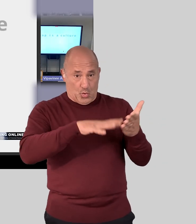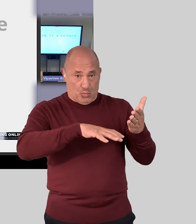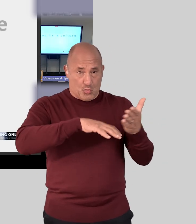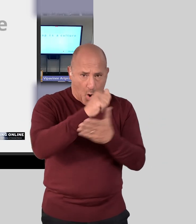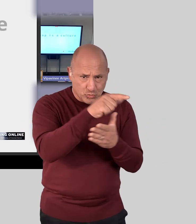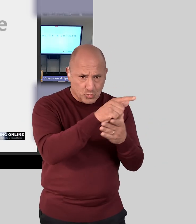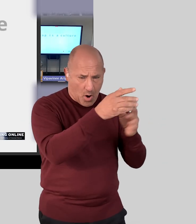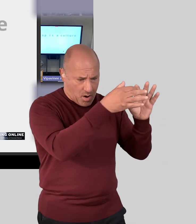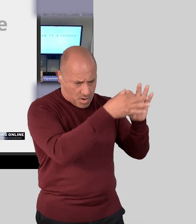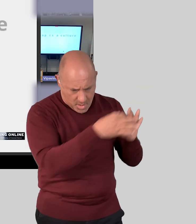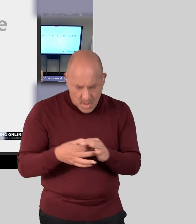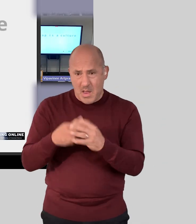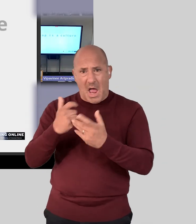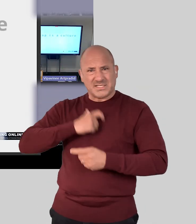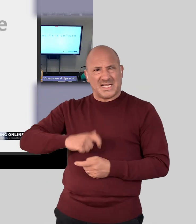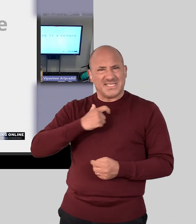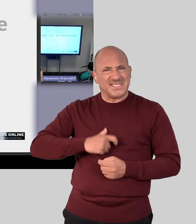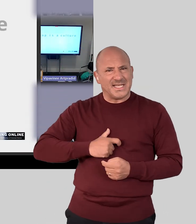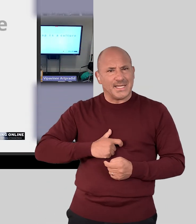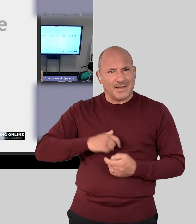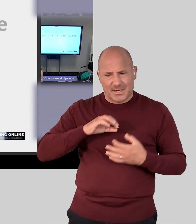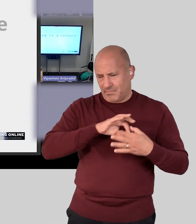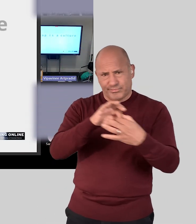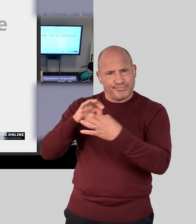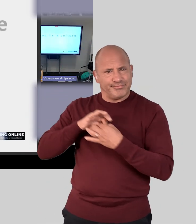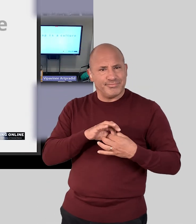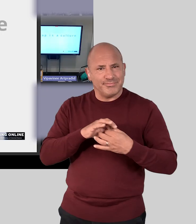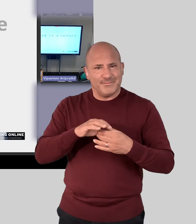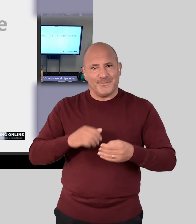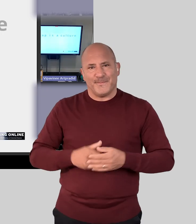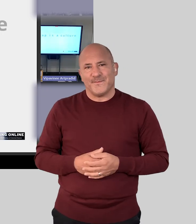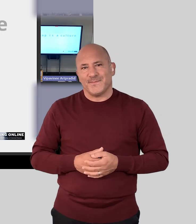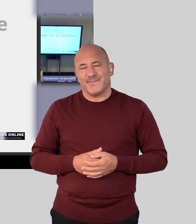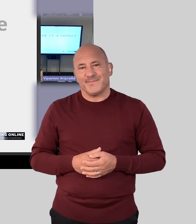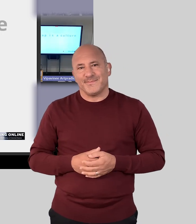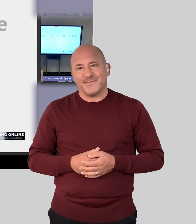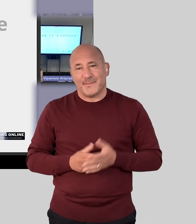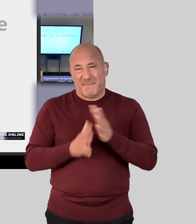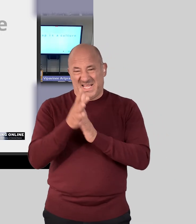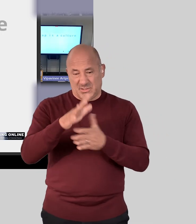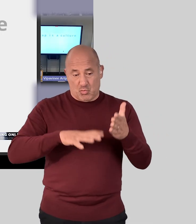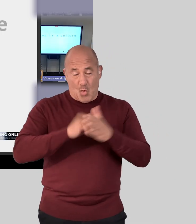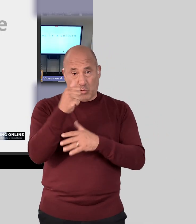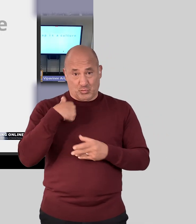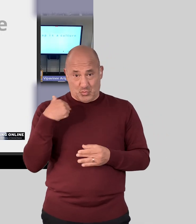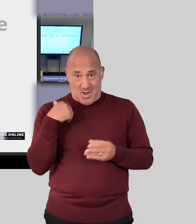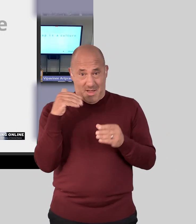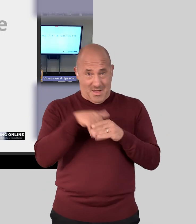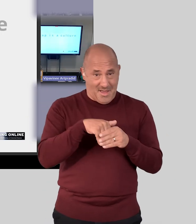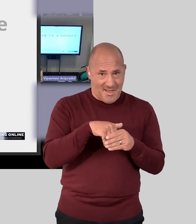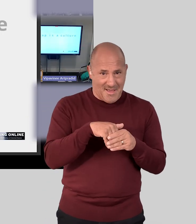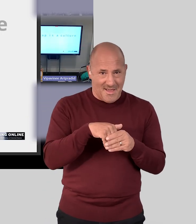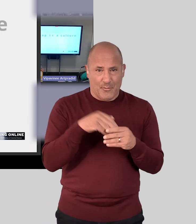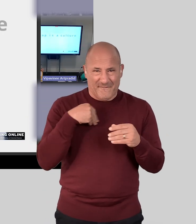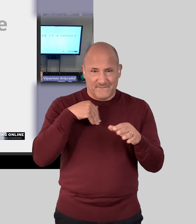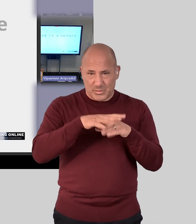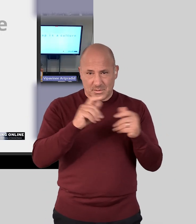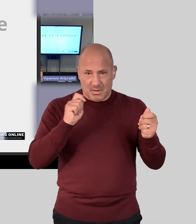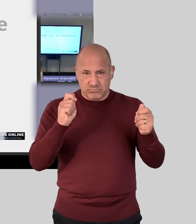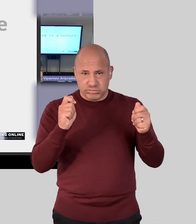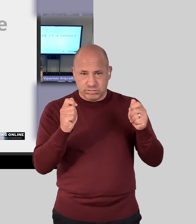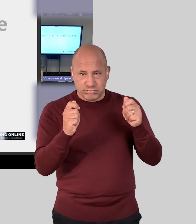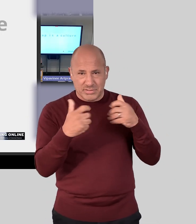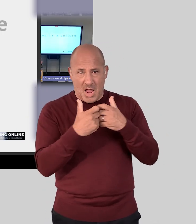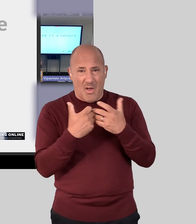it being a culture, it's also tied in with our identity. By participating in culture, we influence its evolution with daily